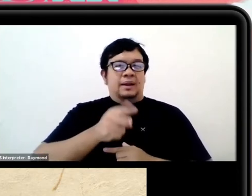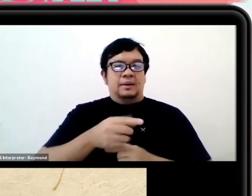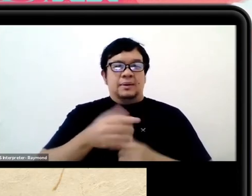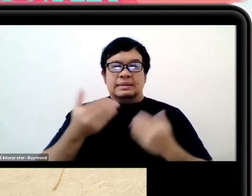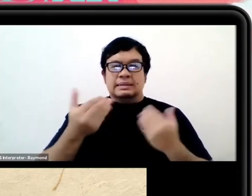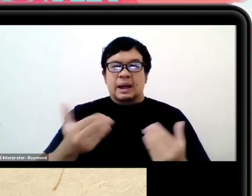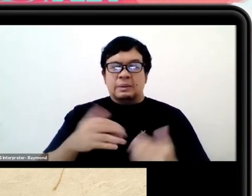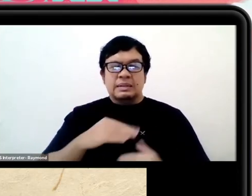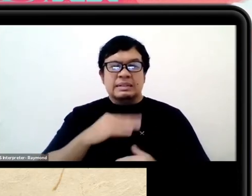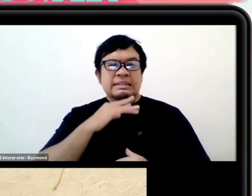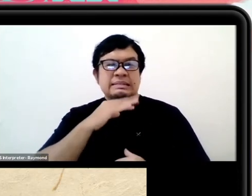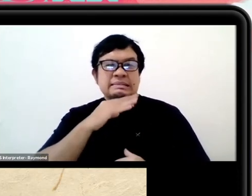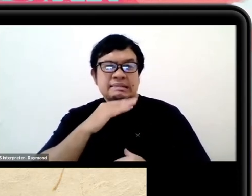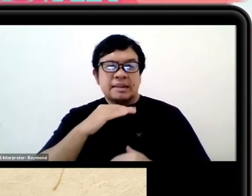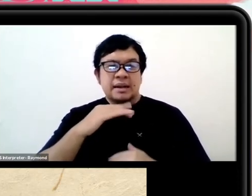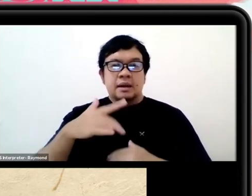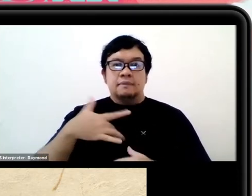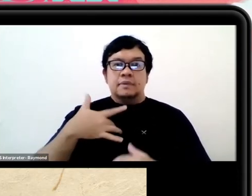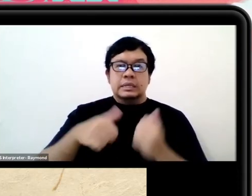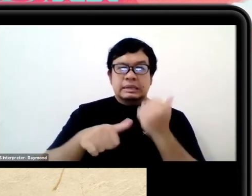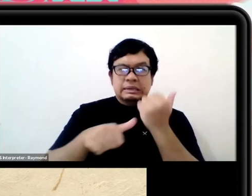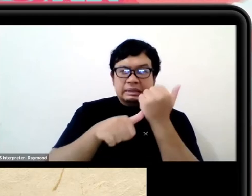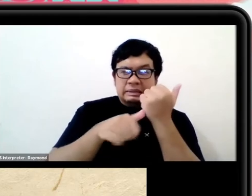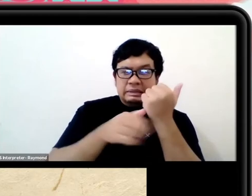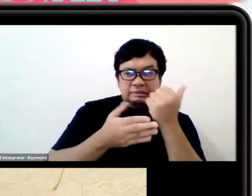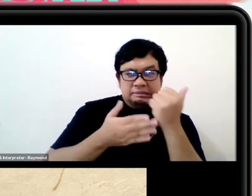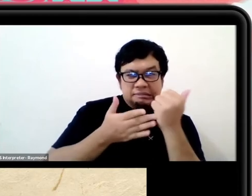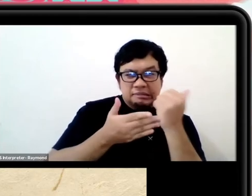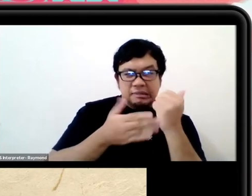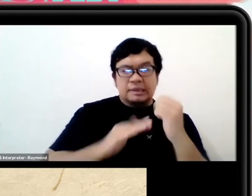up, all rottenly still.